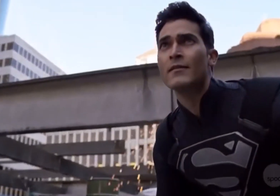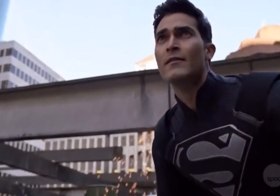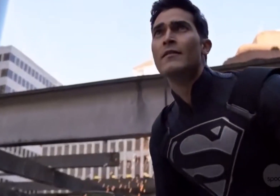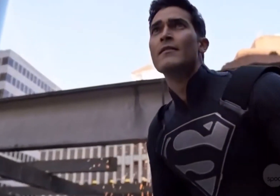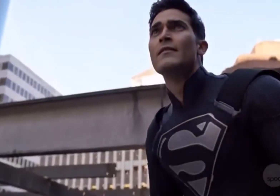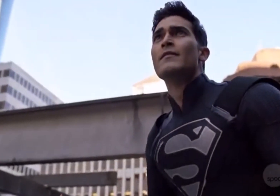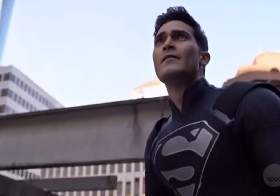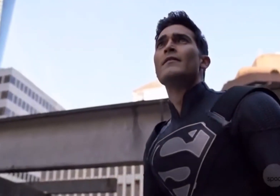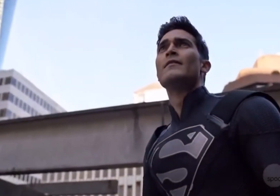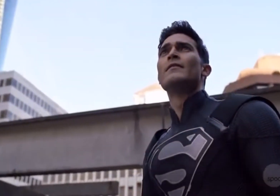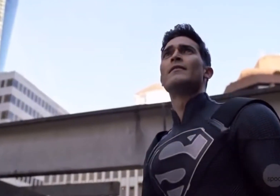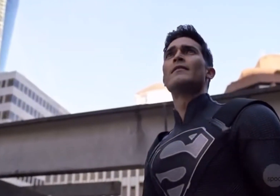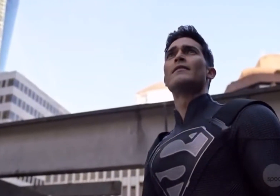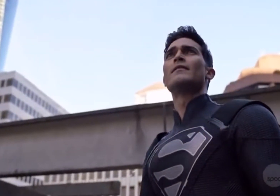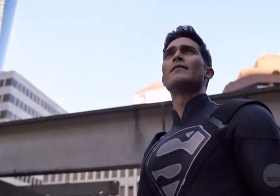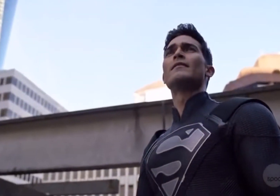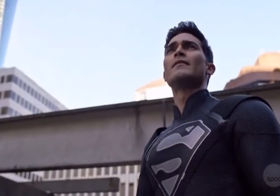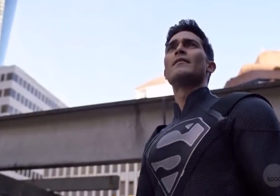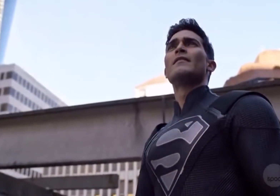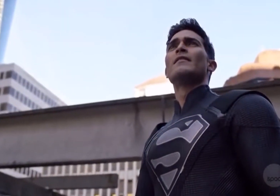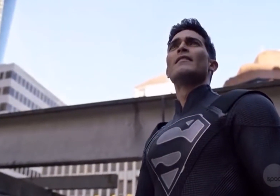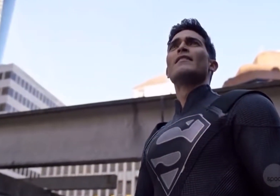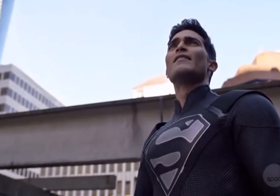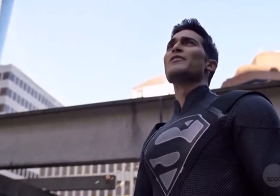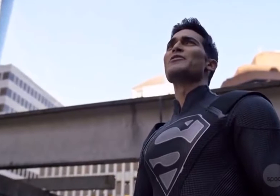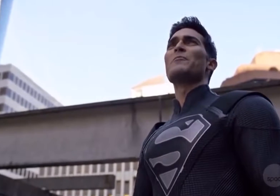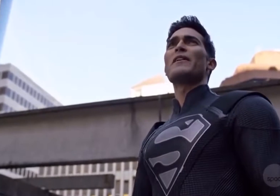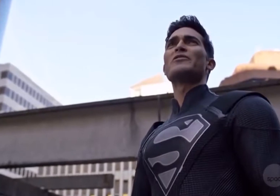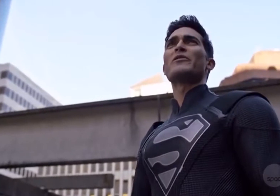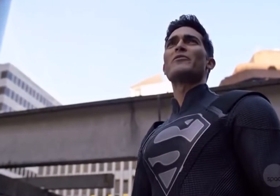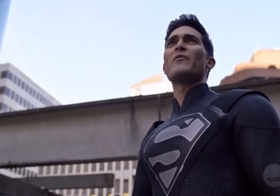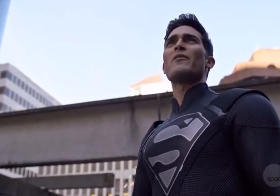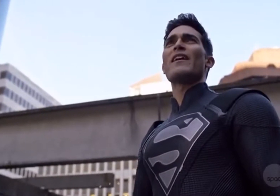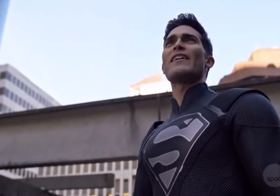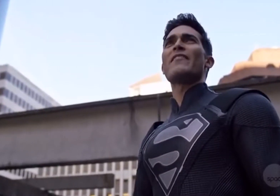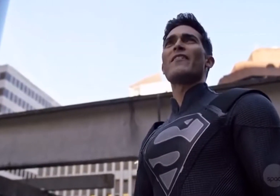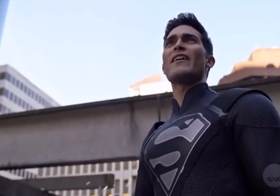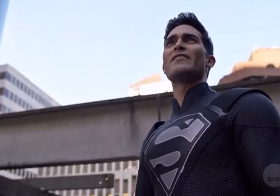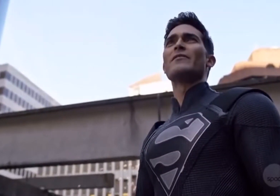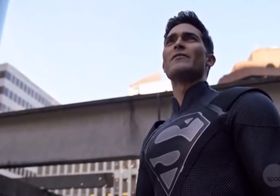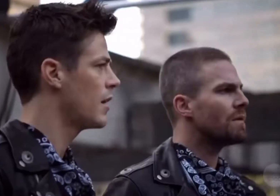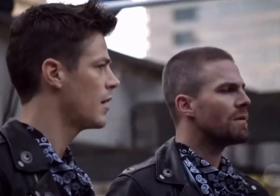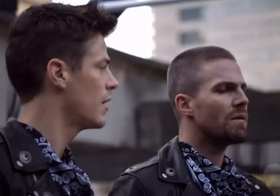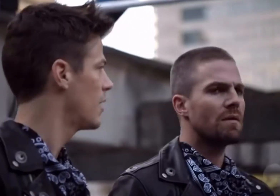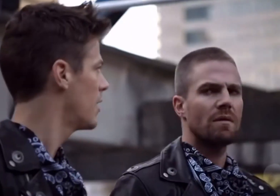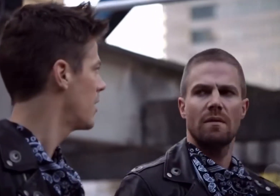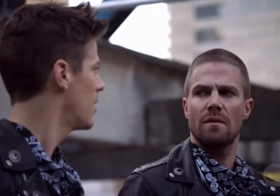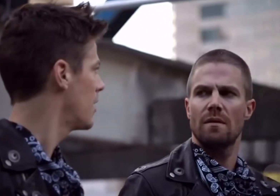the biggest hero of all time? Superman! In any universe you go